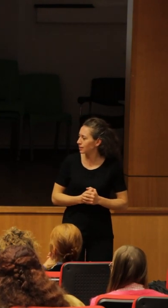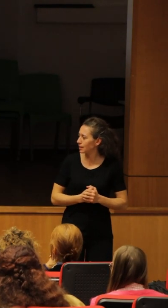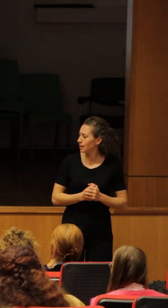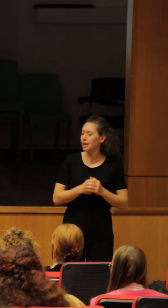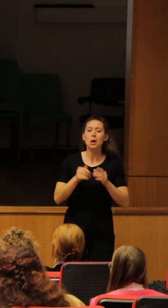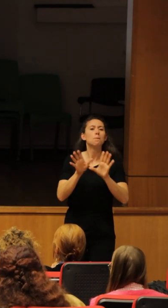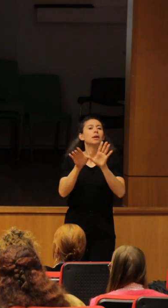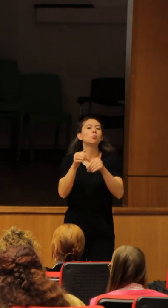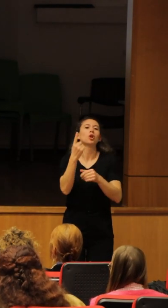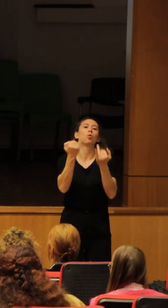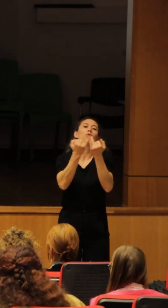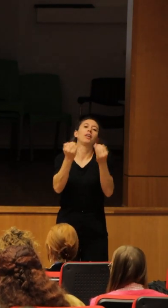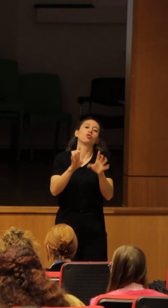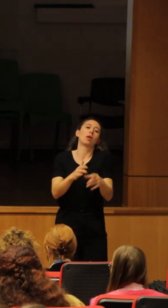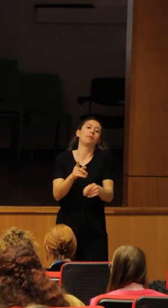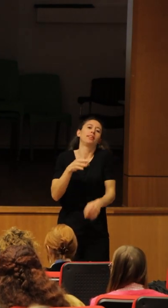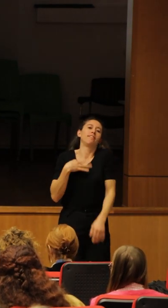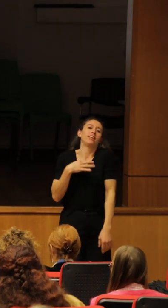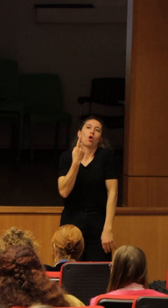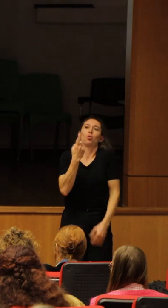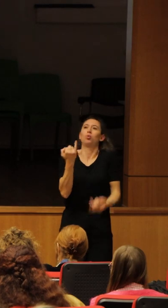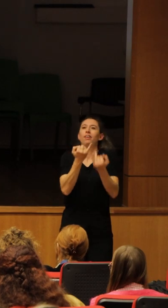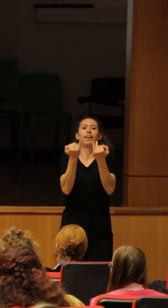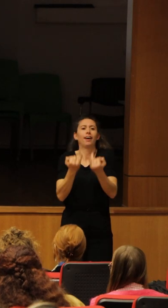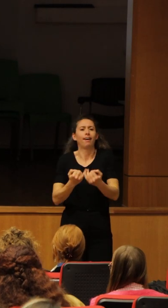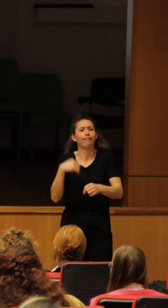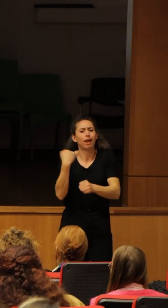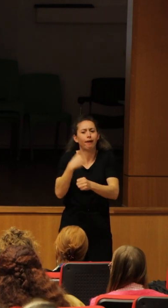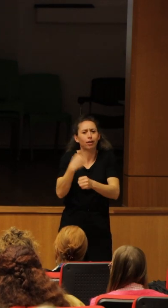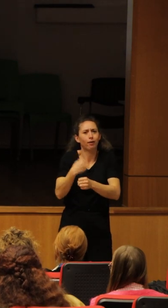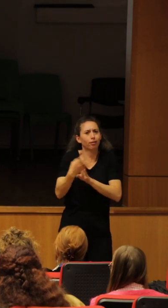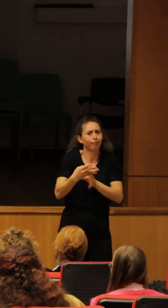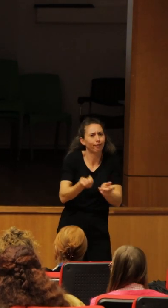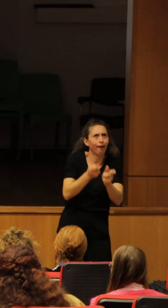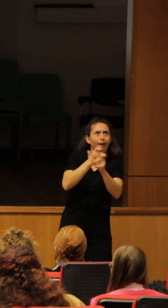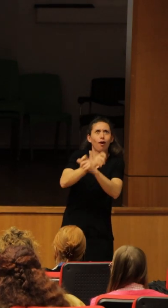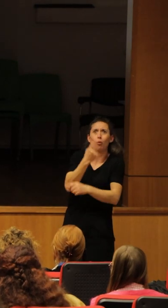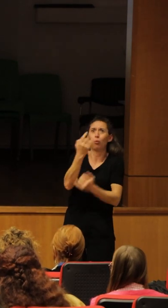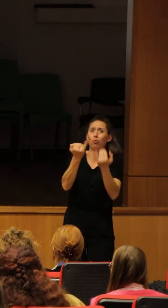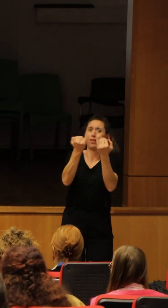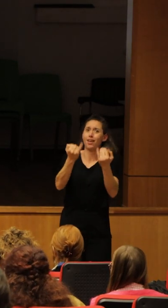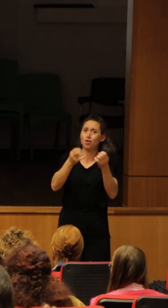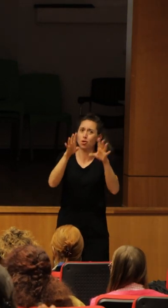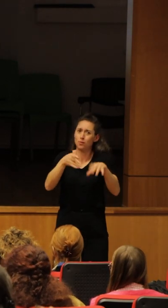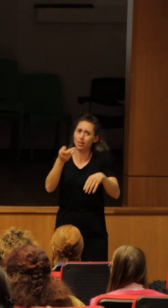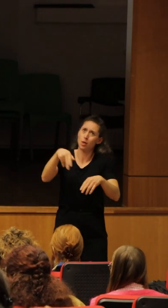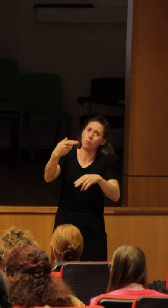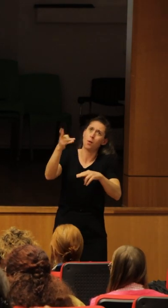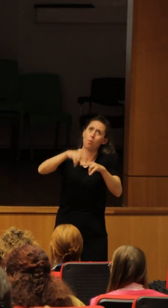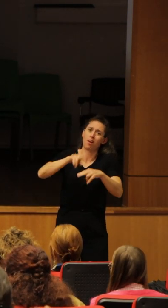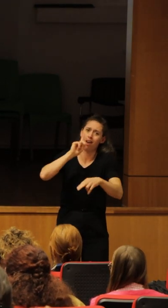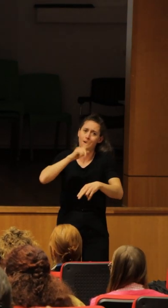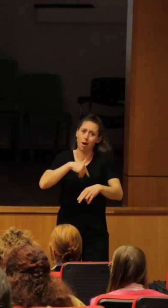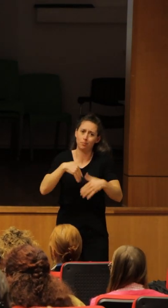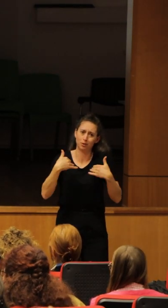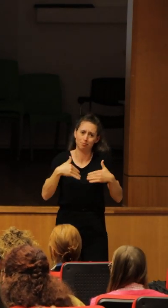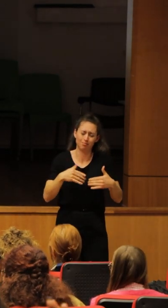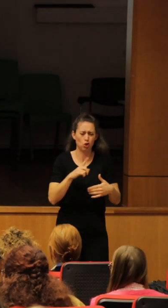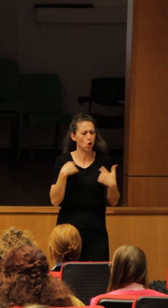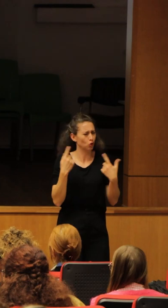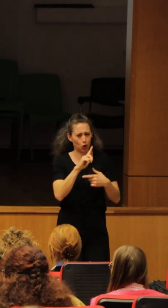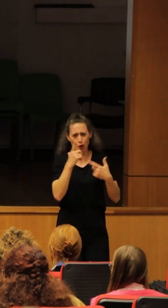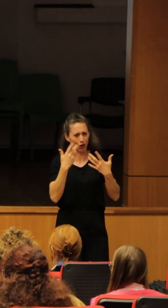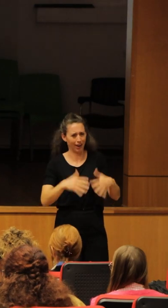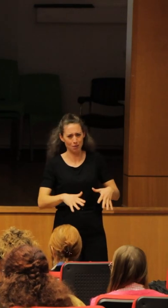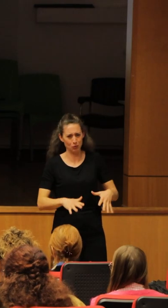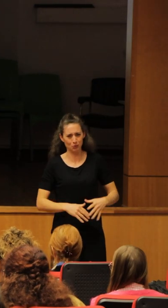las mariposas viven un día. Toda esa transformación, todo ese trabajo para morir en un día. That would be terrible. I agree to live not holometabolous life, but a